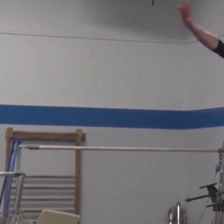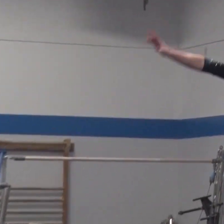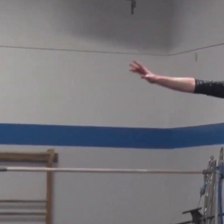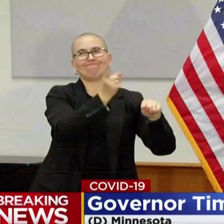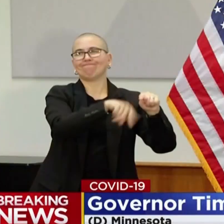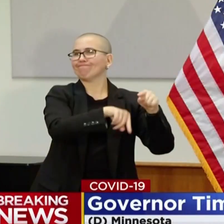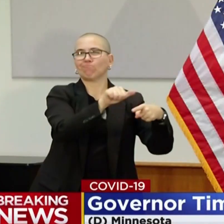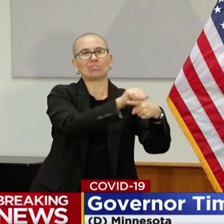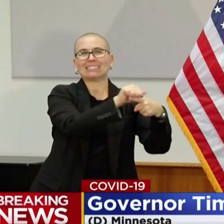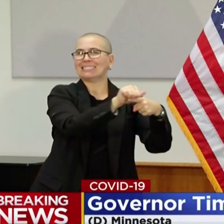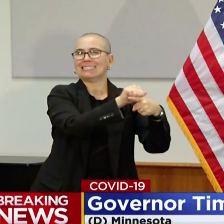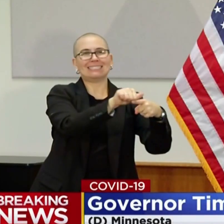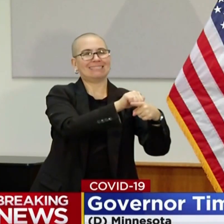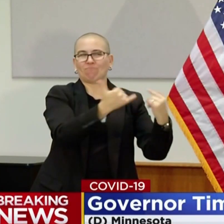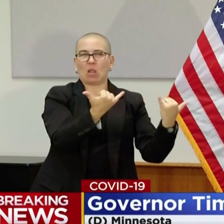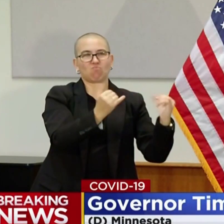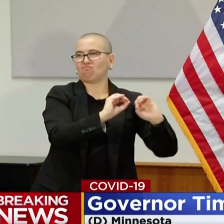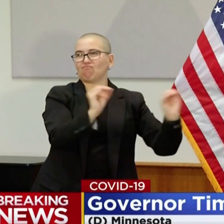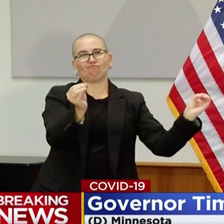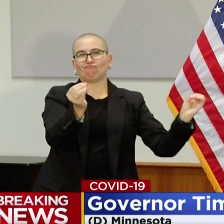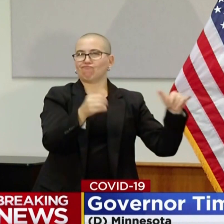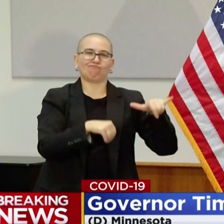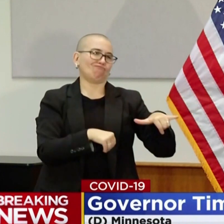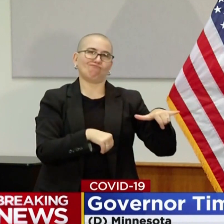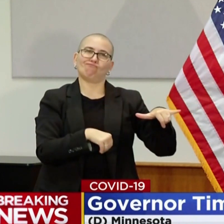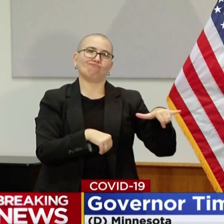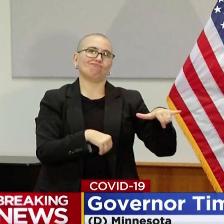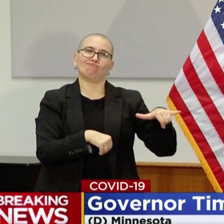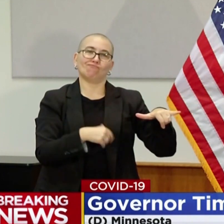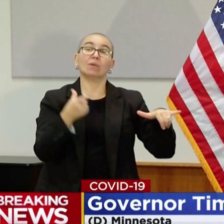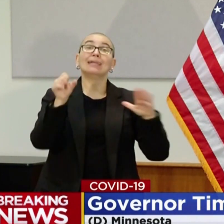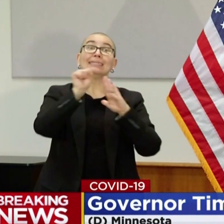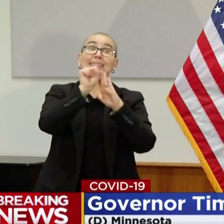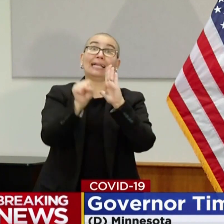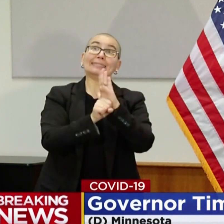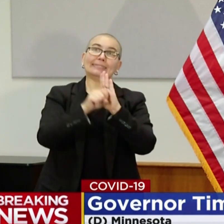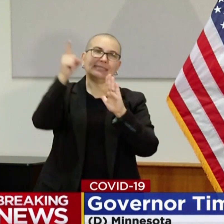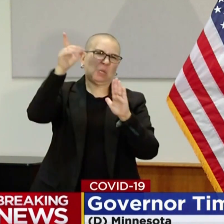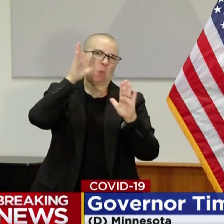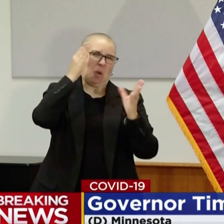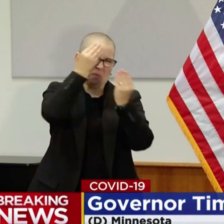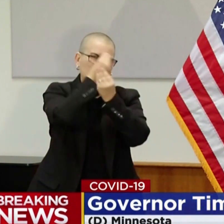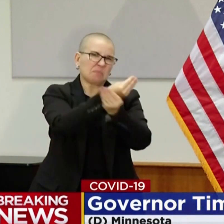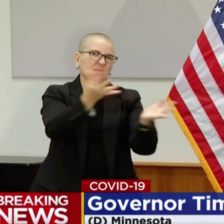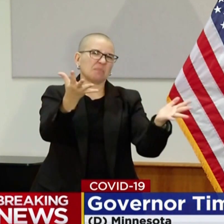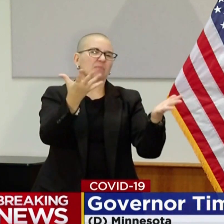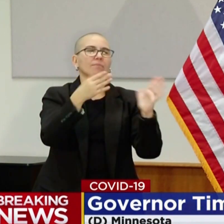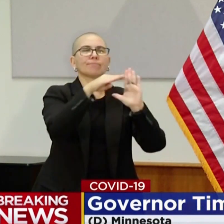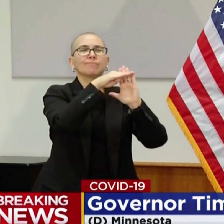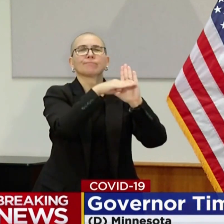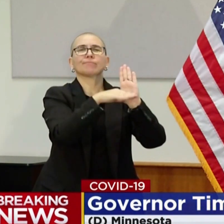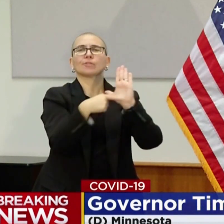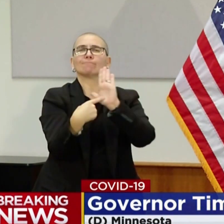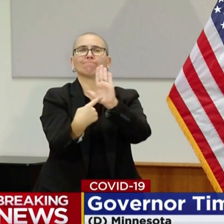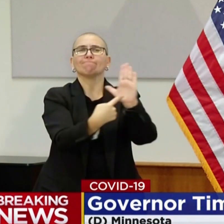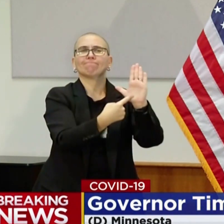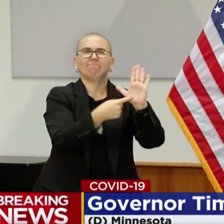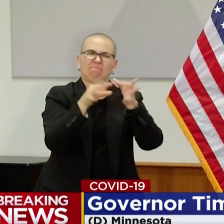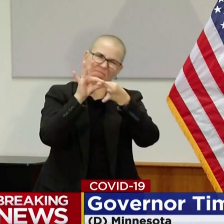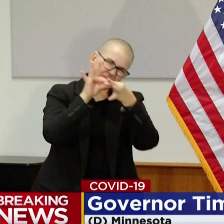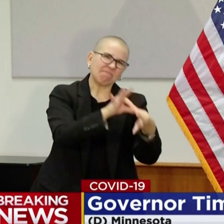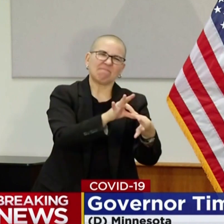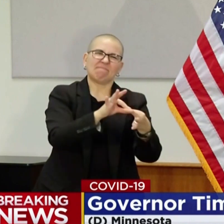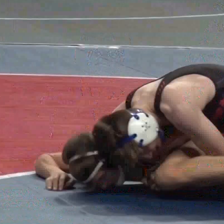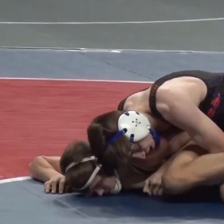I think you'll be seeing some guidance come from the state on this within the next day or so about these. And certainly, I think we've had deep